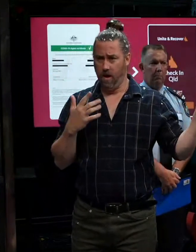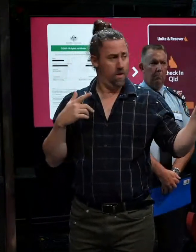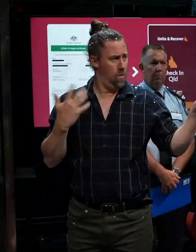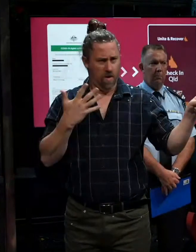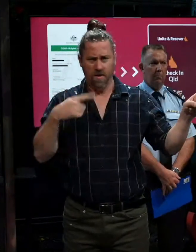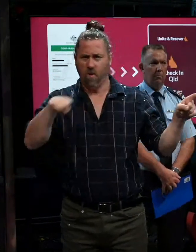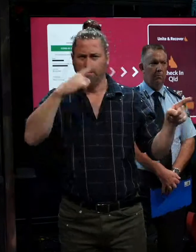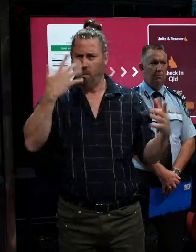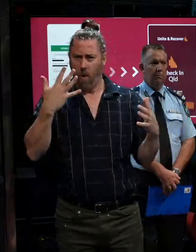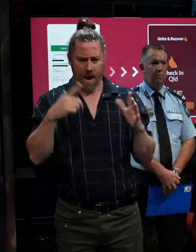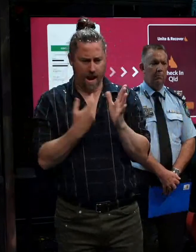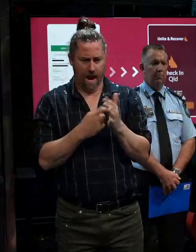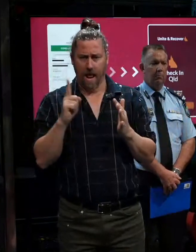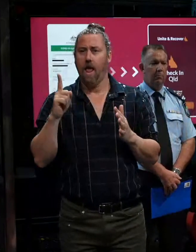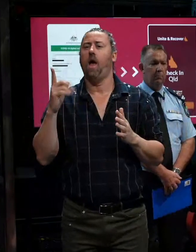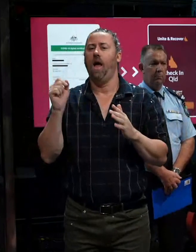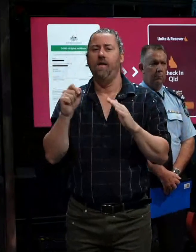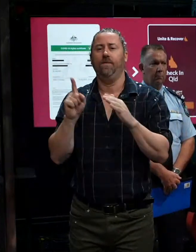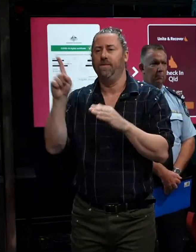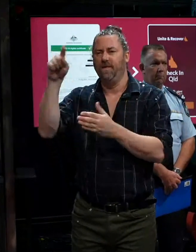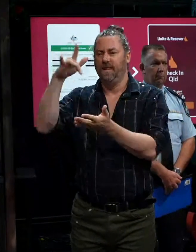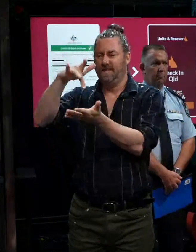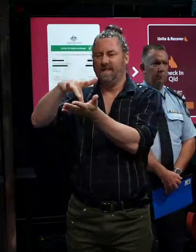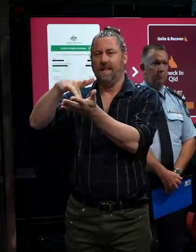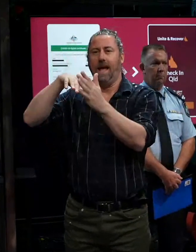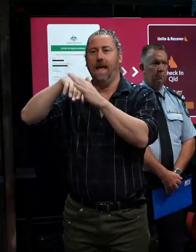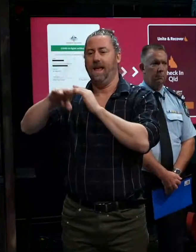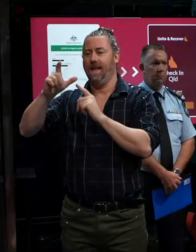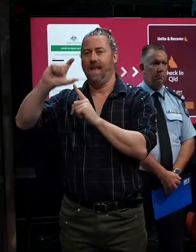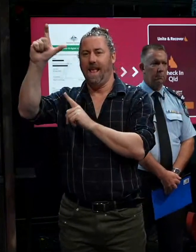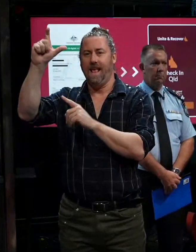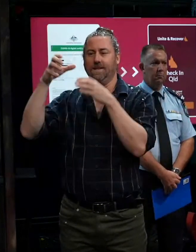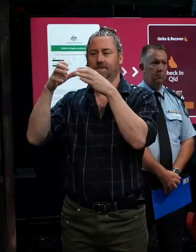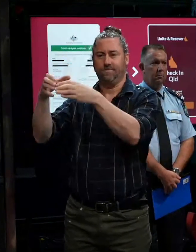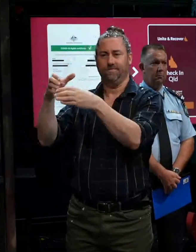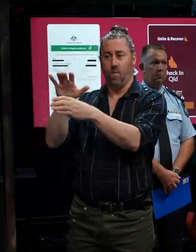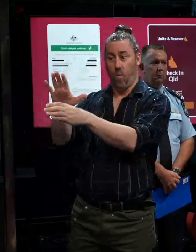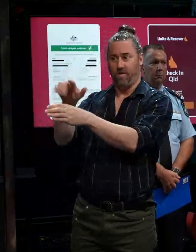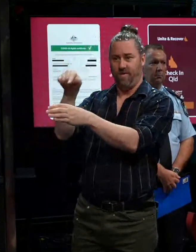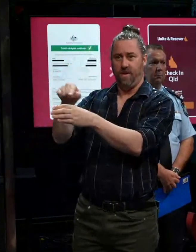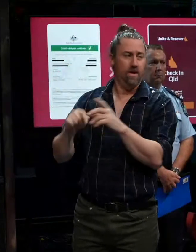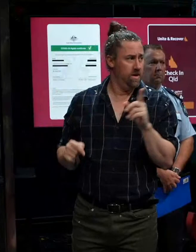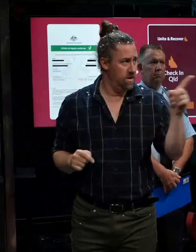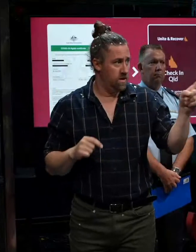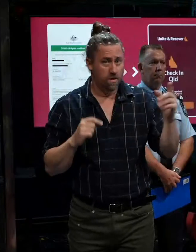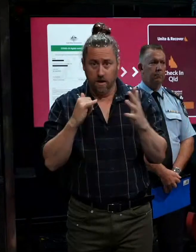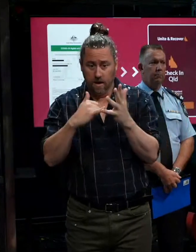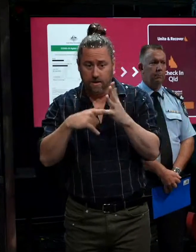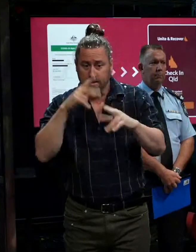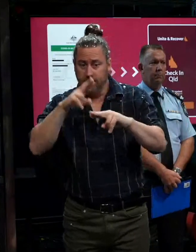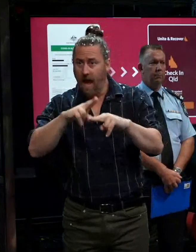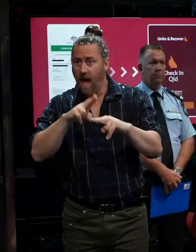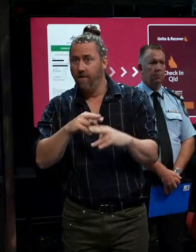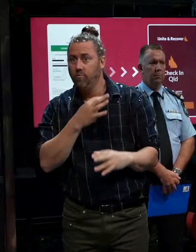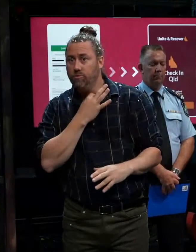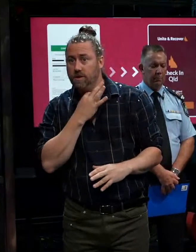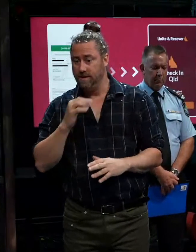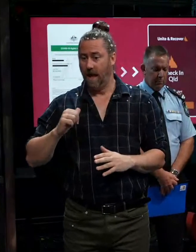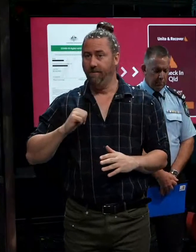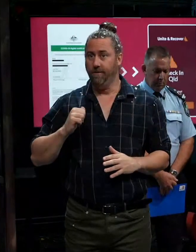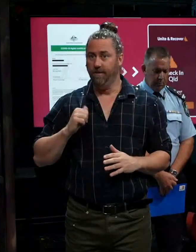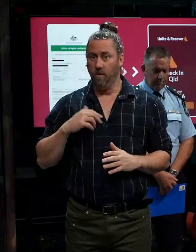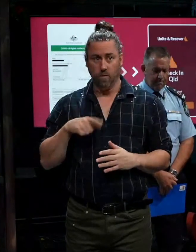Where are they now? They're at an evacuation point in Cairns at the moment. Okay. And were any staff put at risk, like will they have to go into isolation as a precaution,